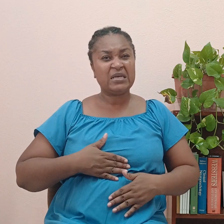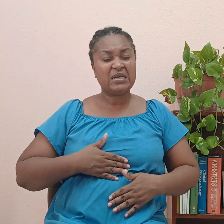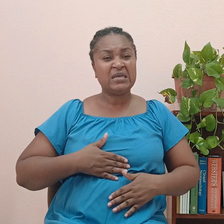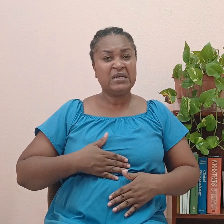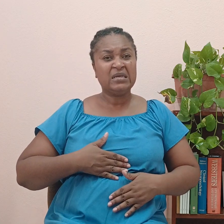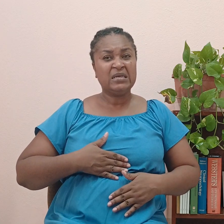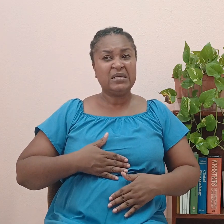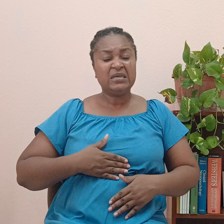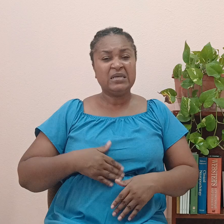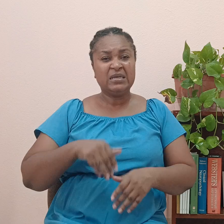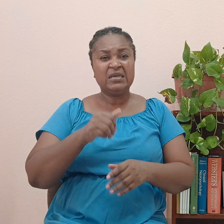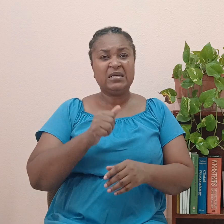are that temple.